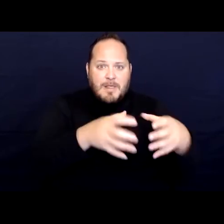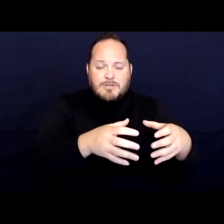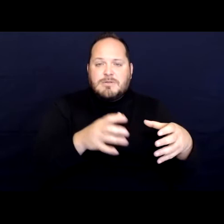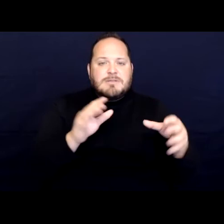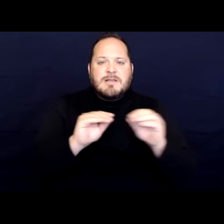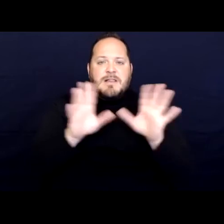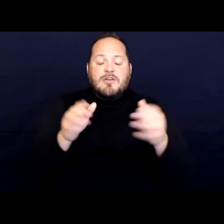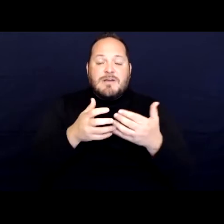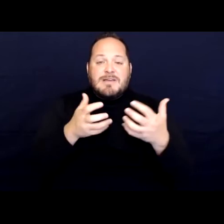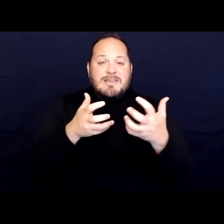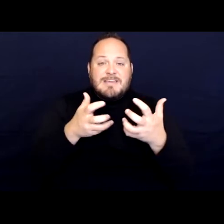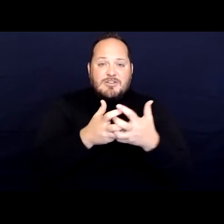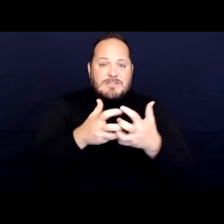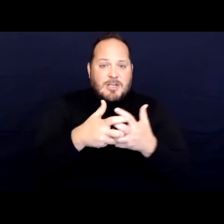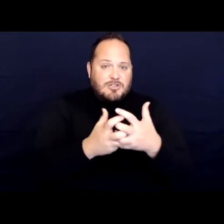intersectional identities